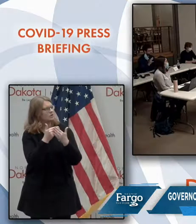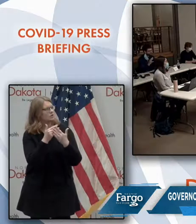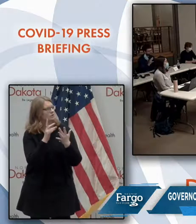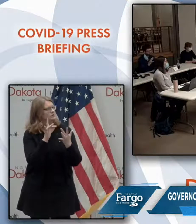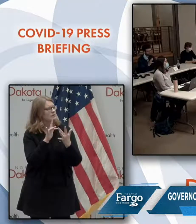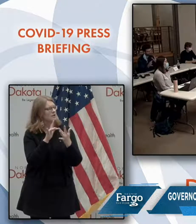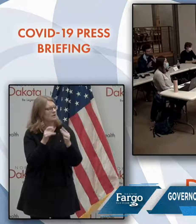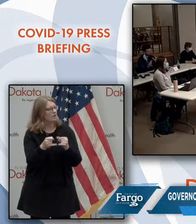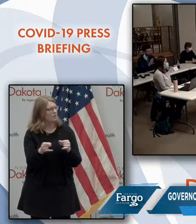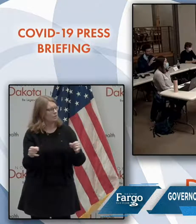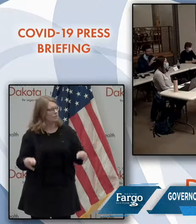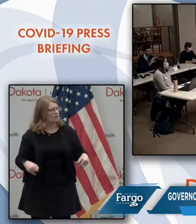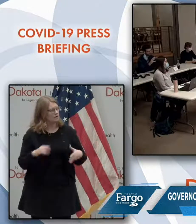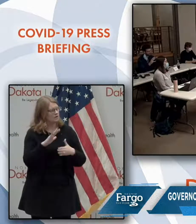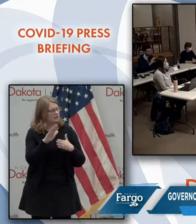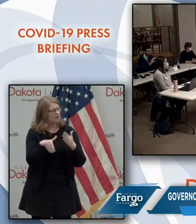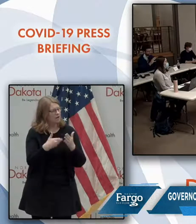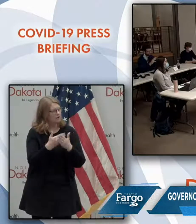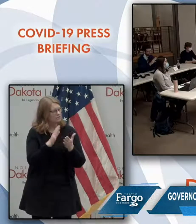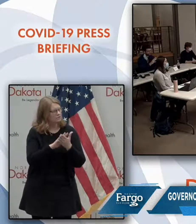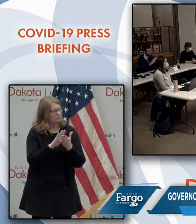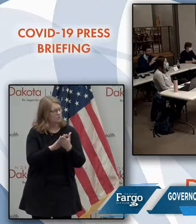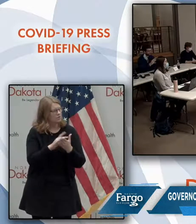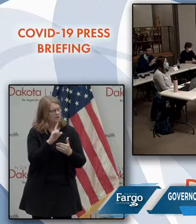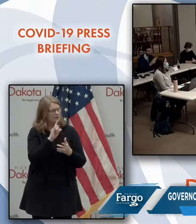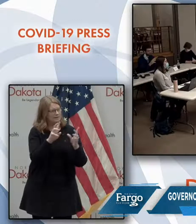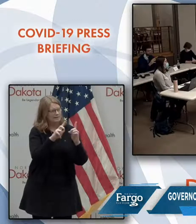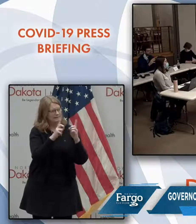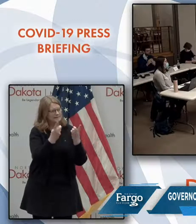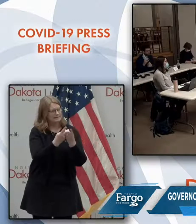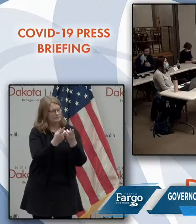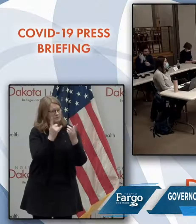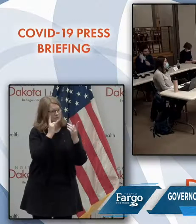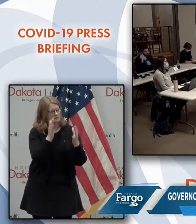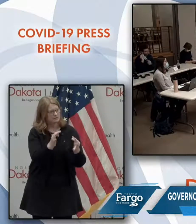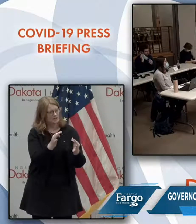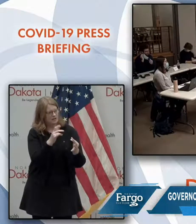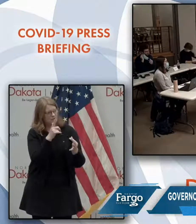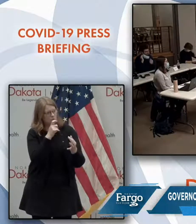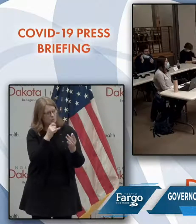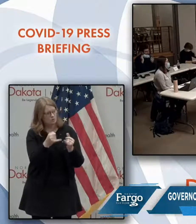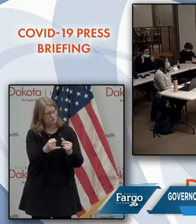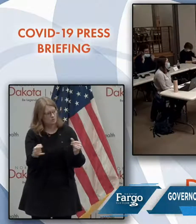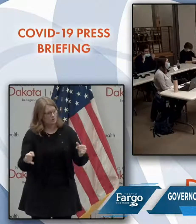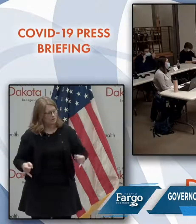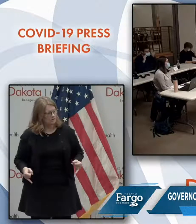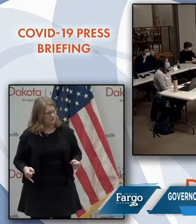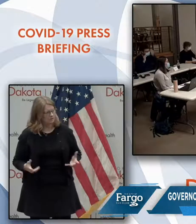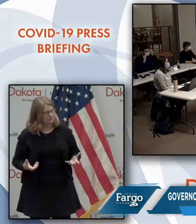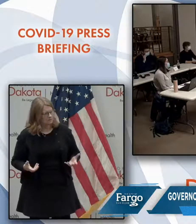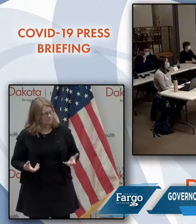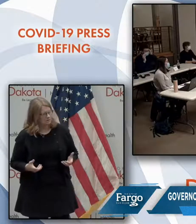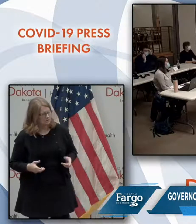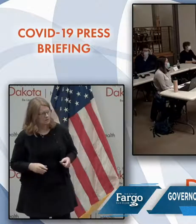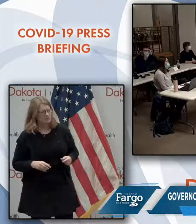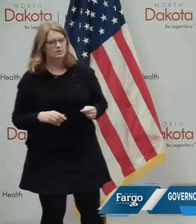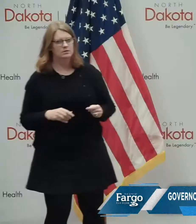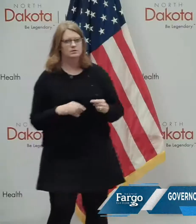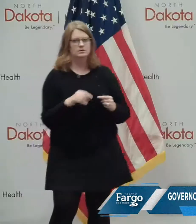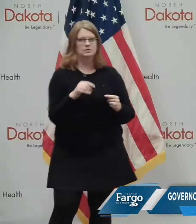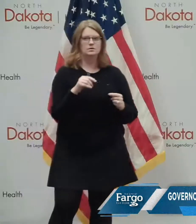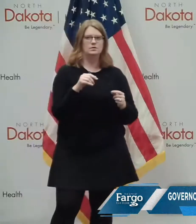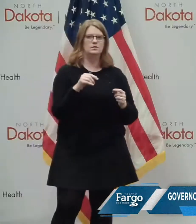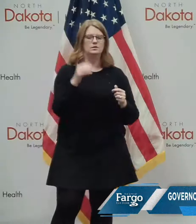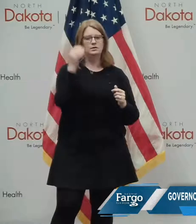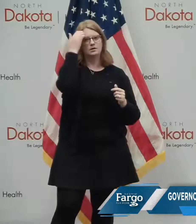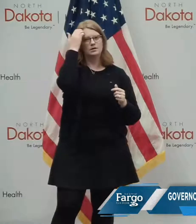all schools, or was it up to the districts to decide when students had to quarantine after they were identified as close contacts? So